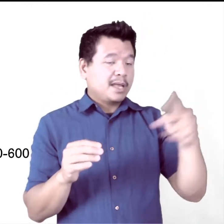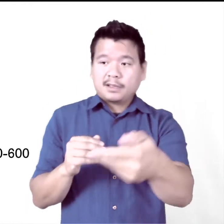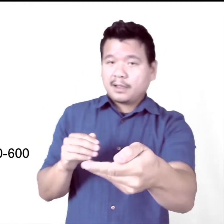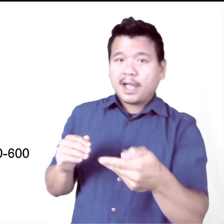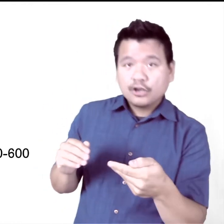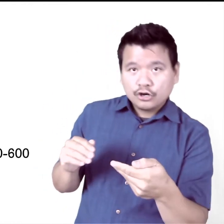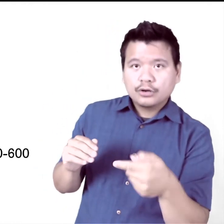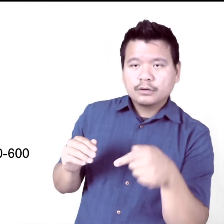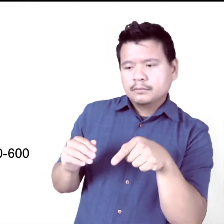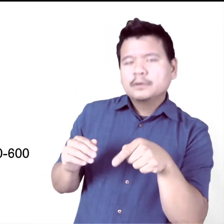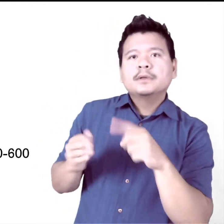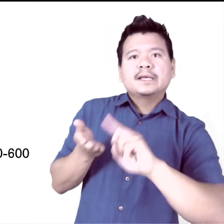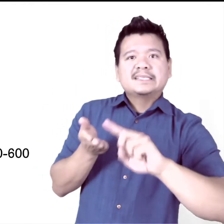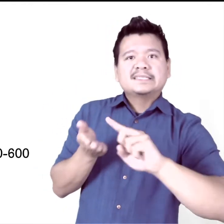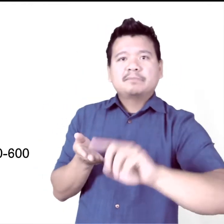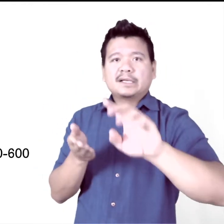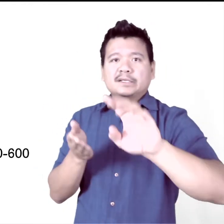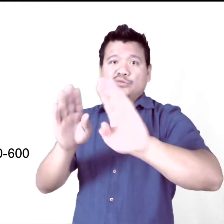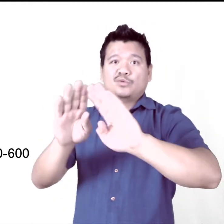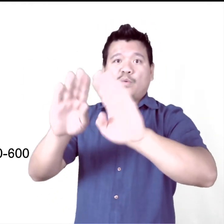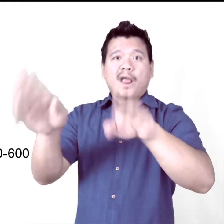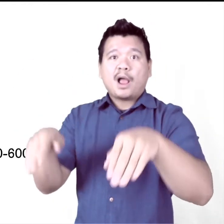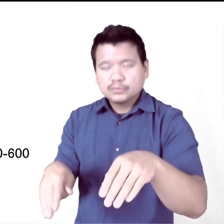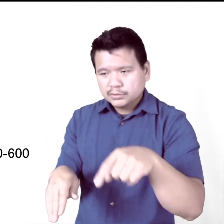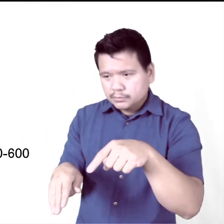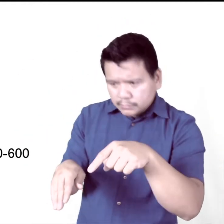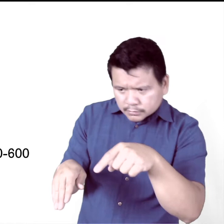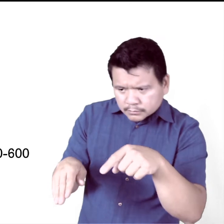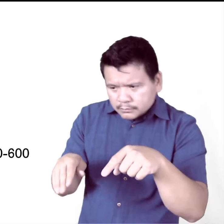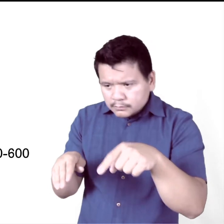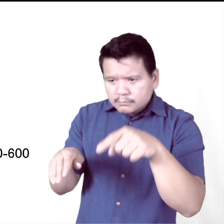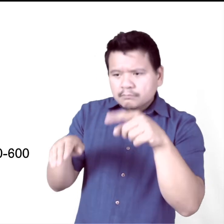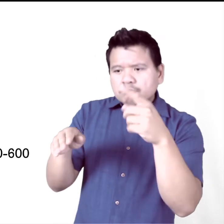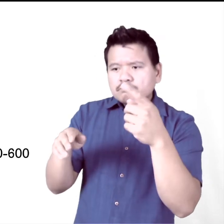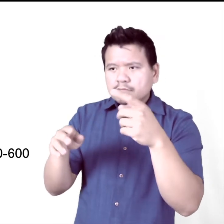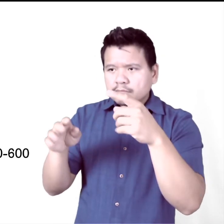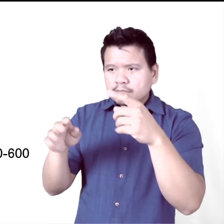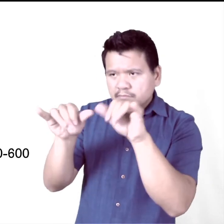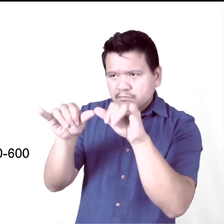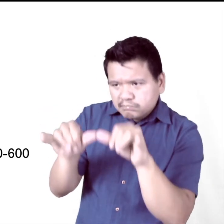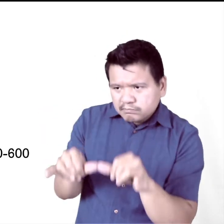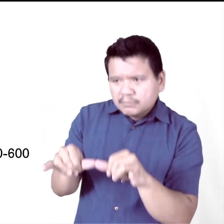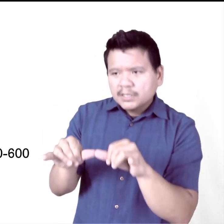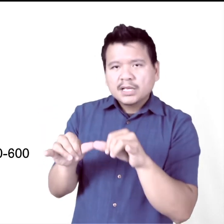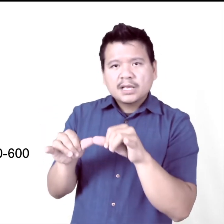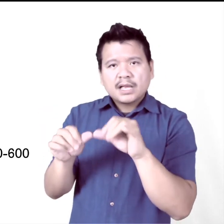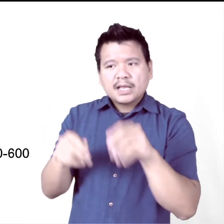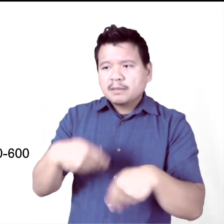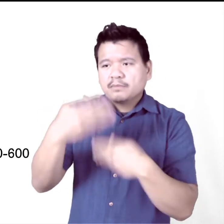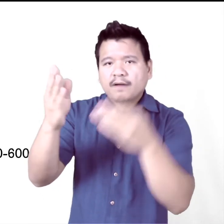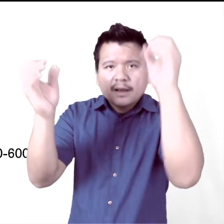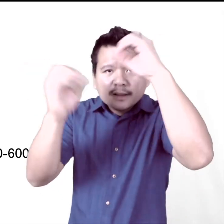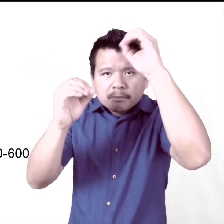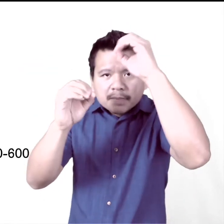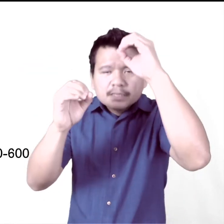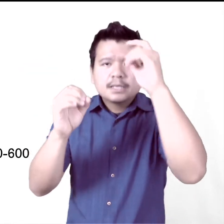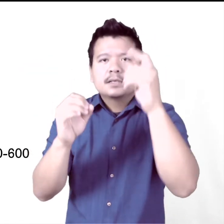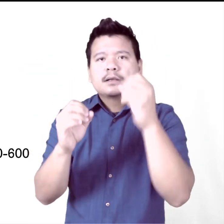hires to inspect the property that you plan on buying, and they give you an opinion of how much that house is worth.